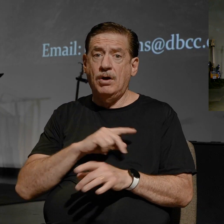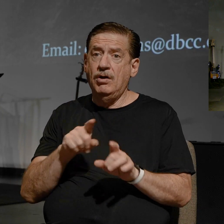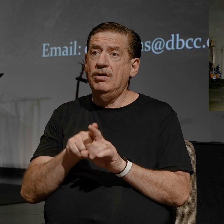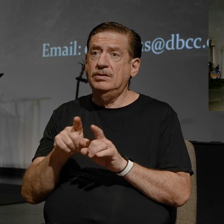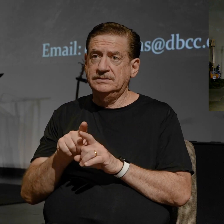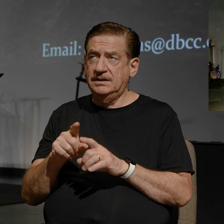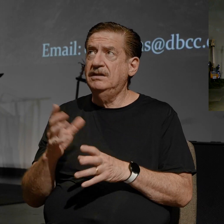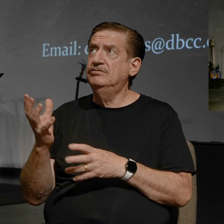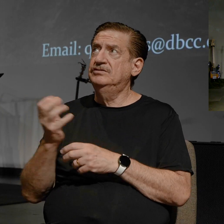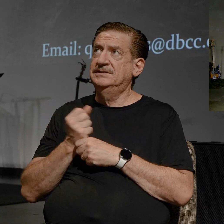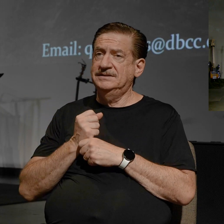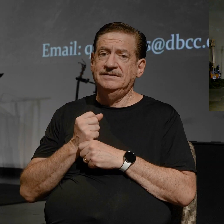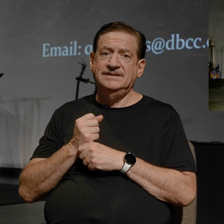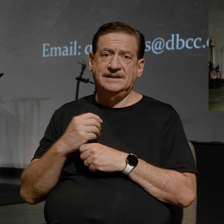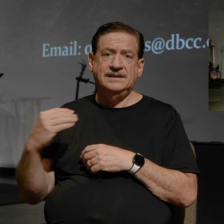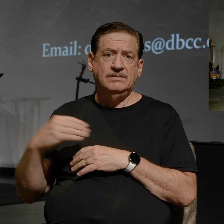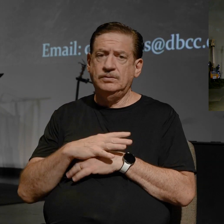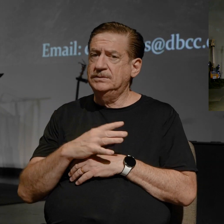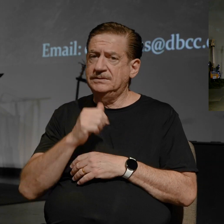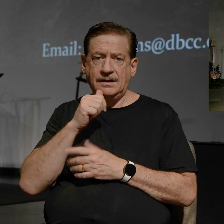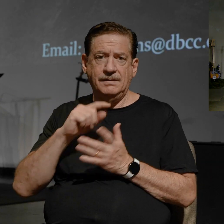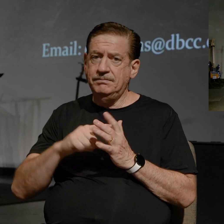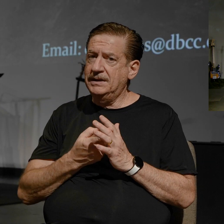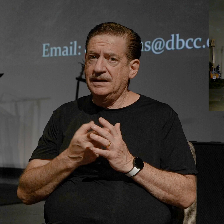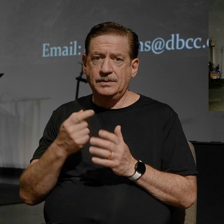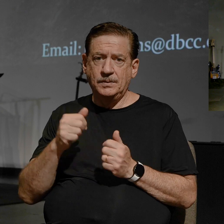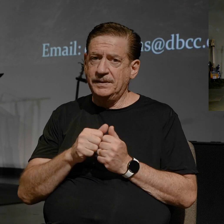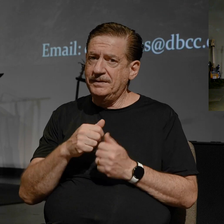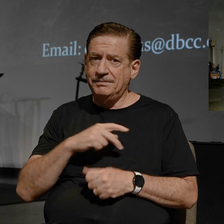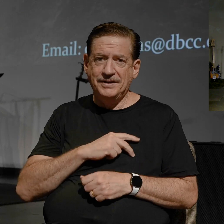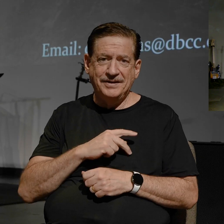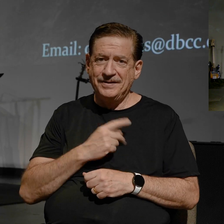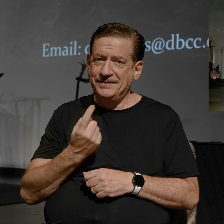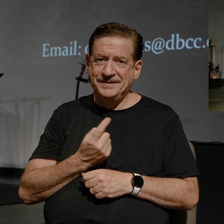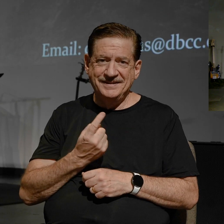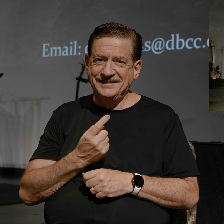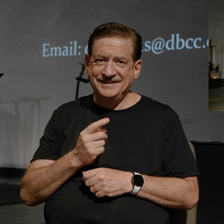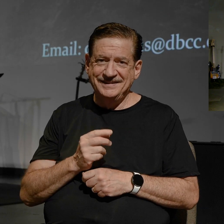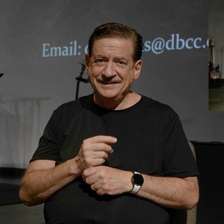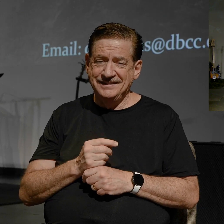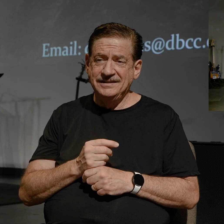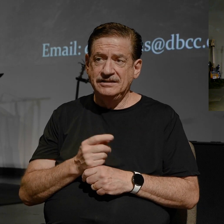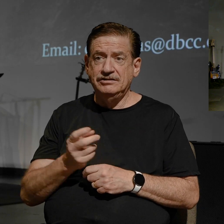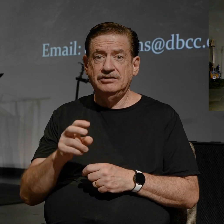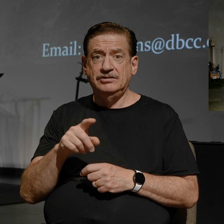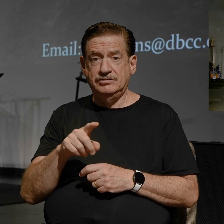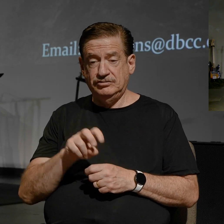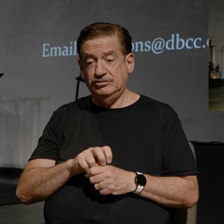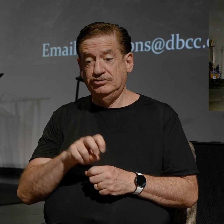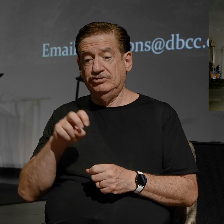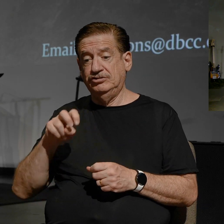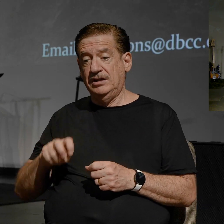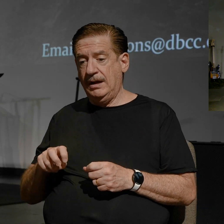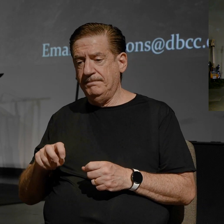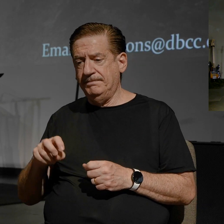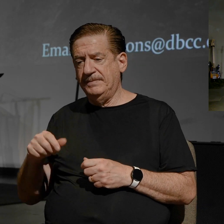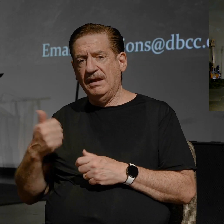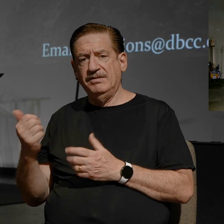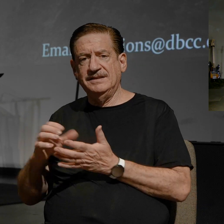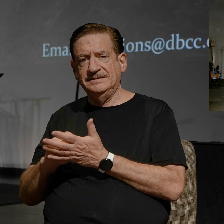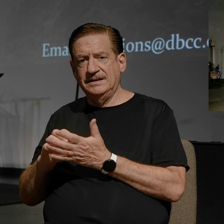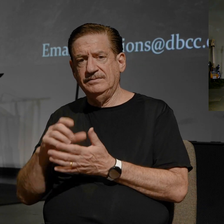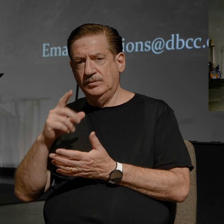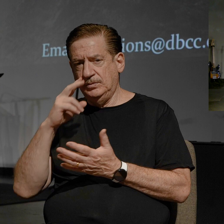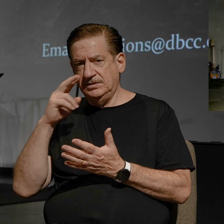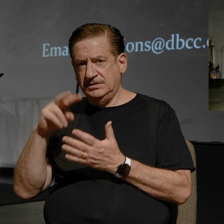influence as well. It didn't just begin with him. Jump with me if you want to in your text, or it'll be on the screen if you want to